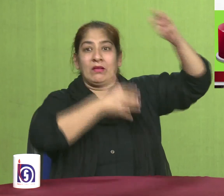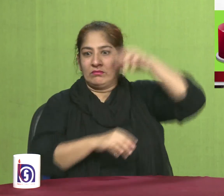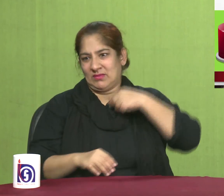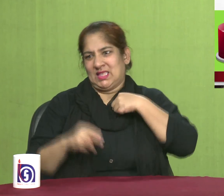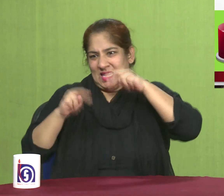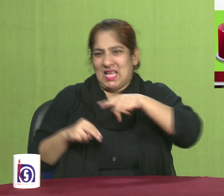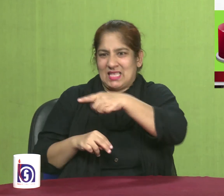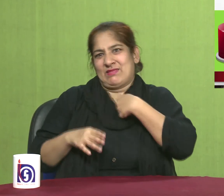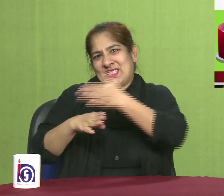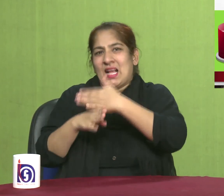depository